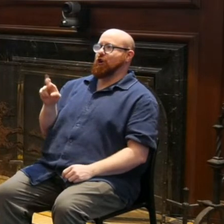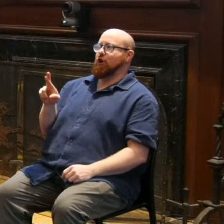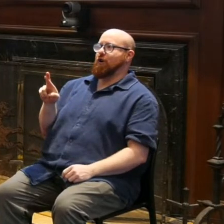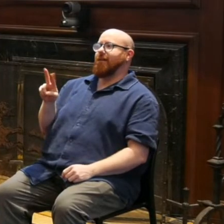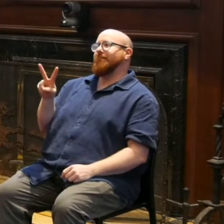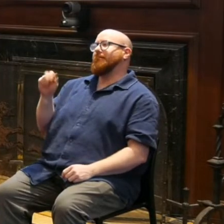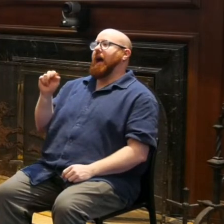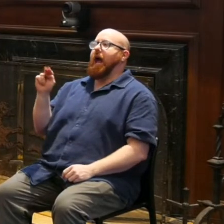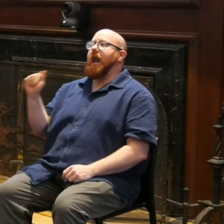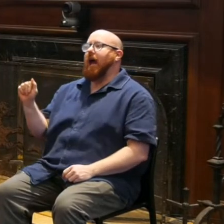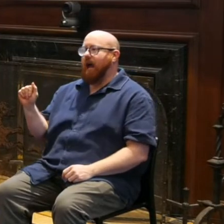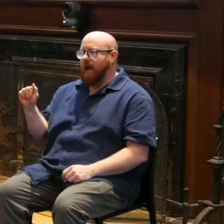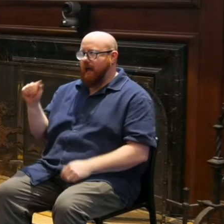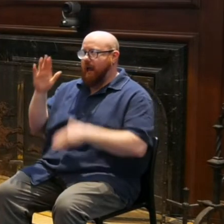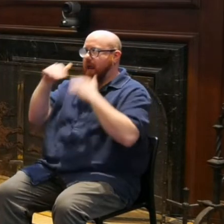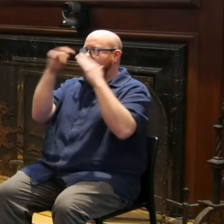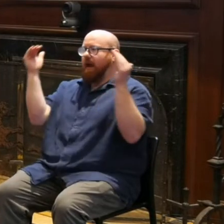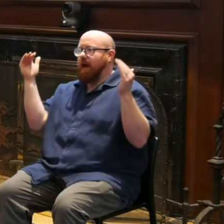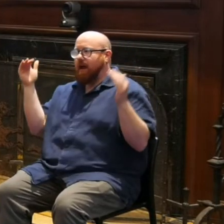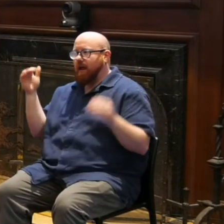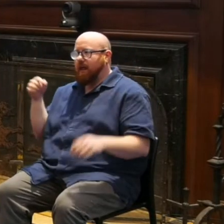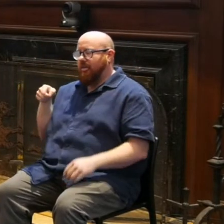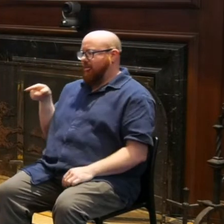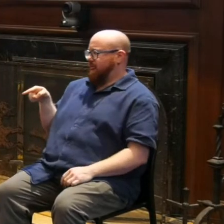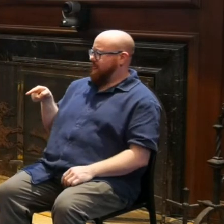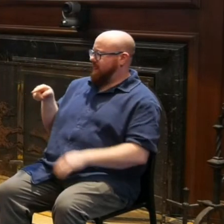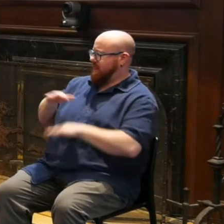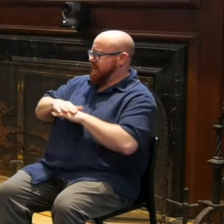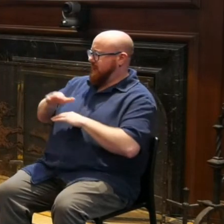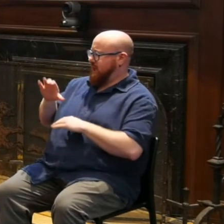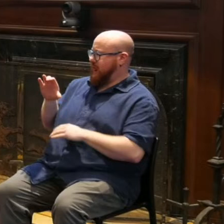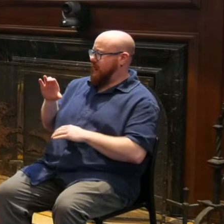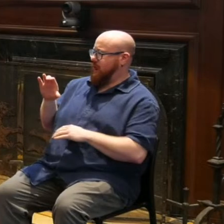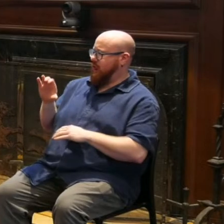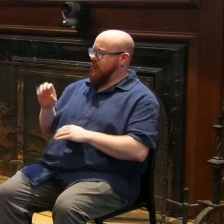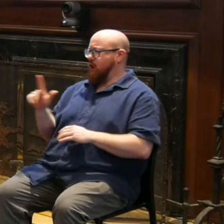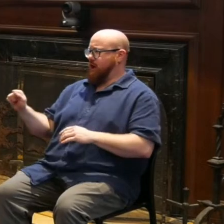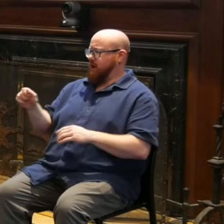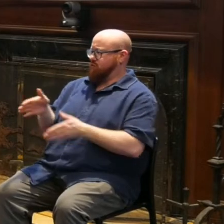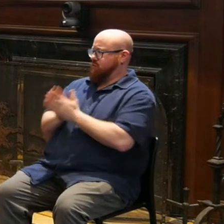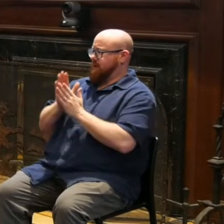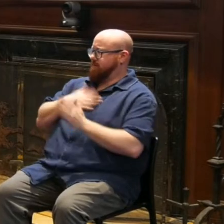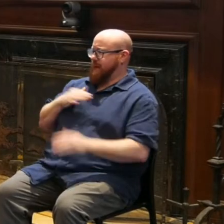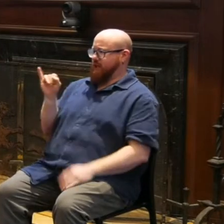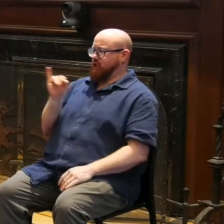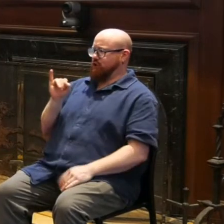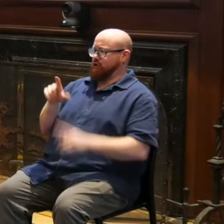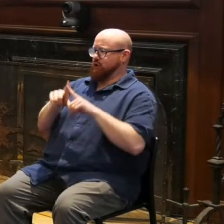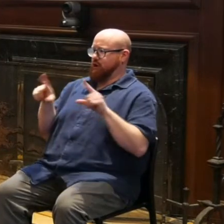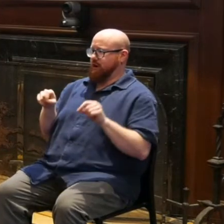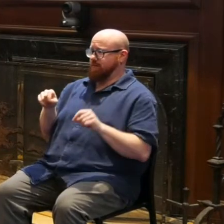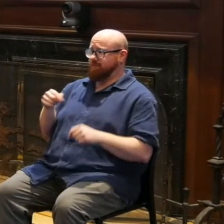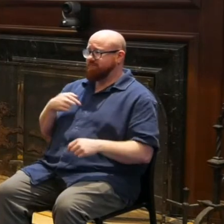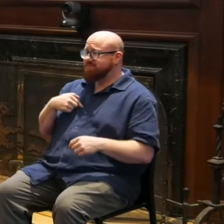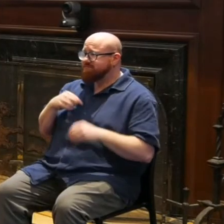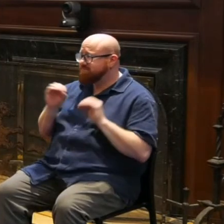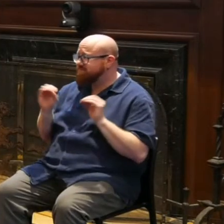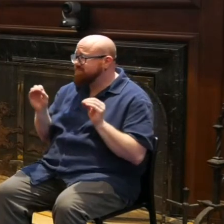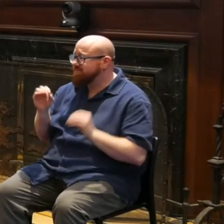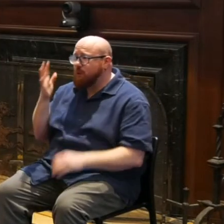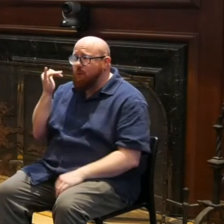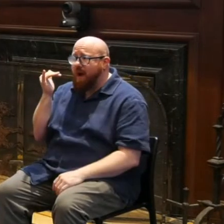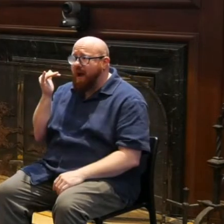admitting clerk asked me for my insurance card. I had none. It was canceled because of the